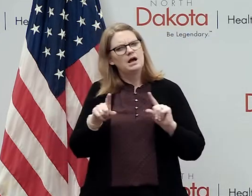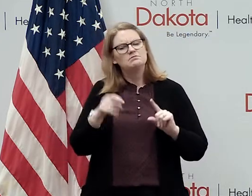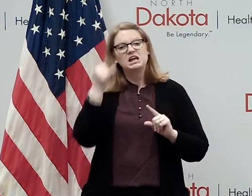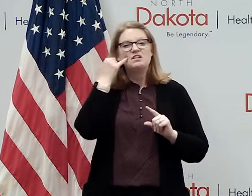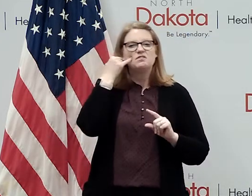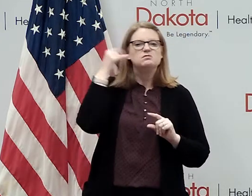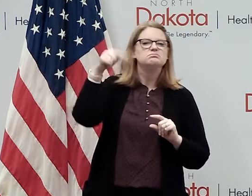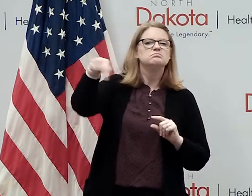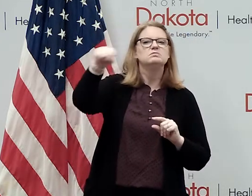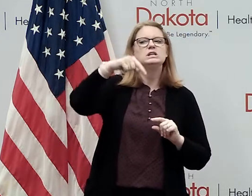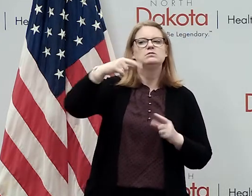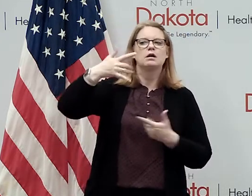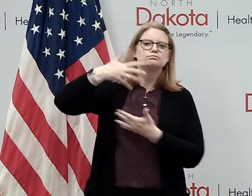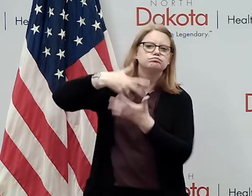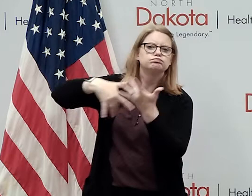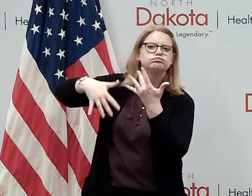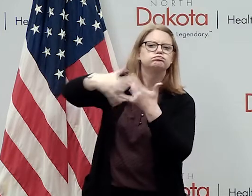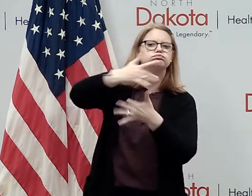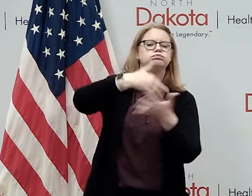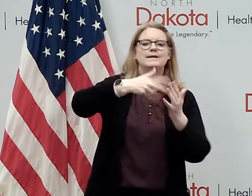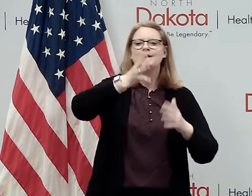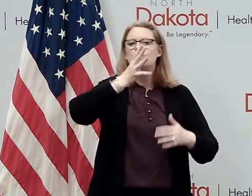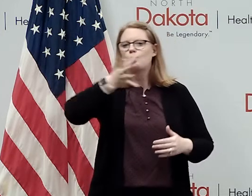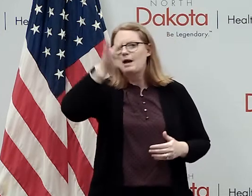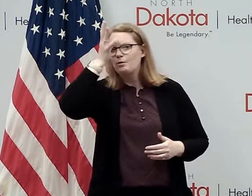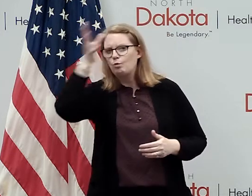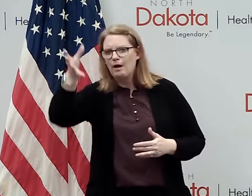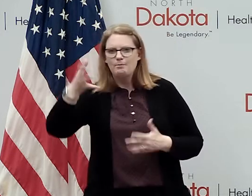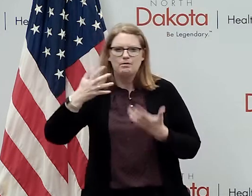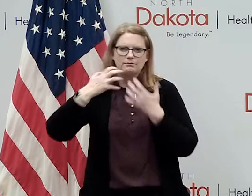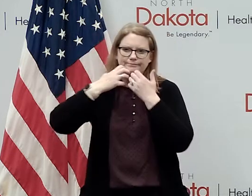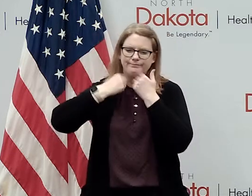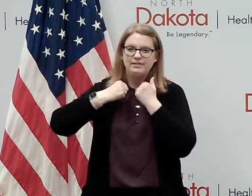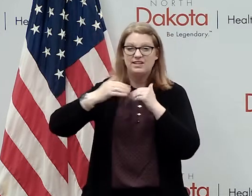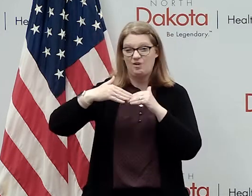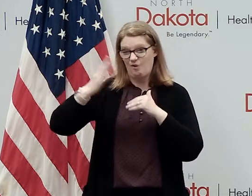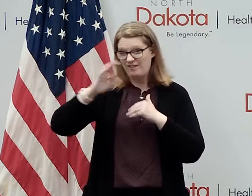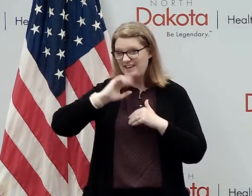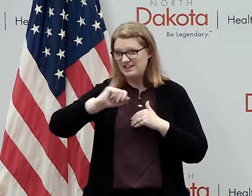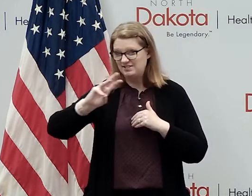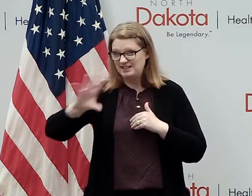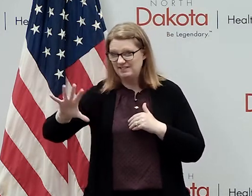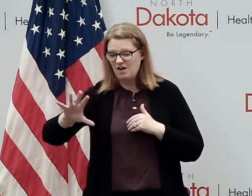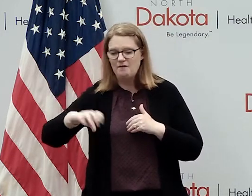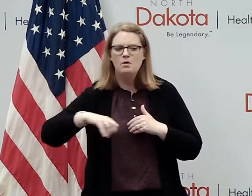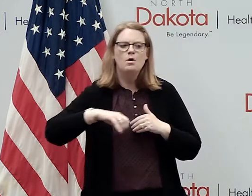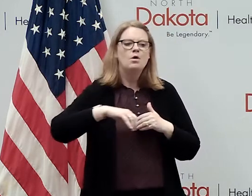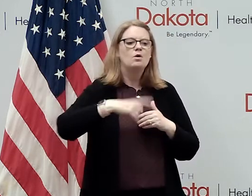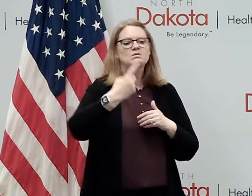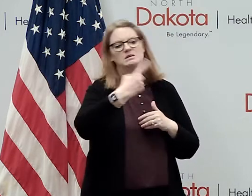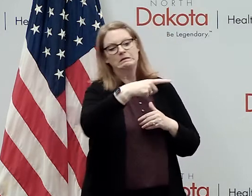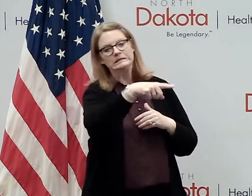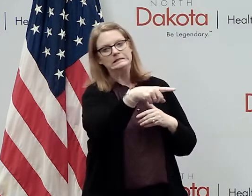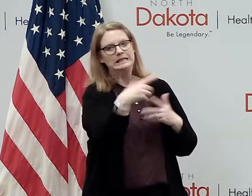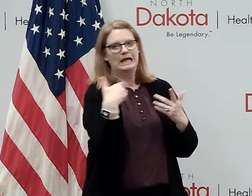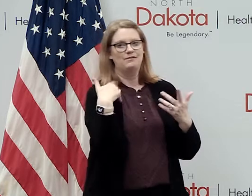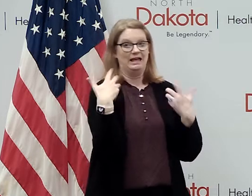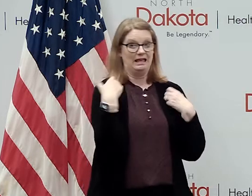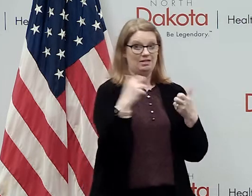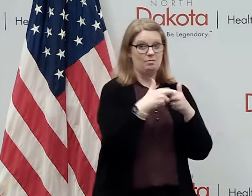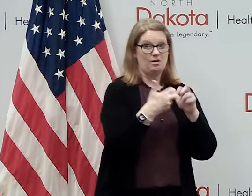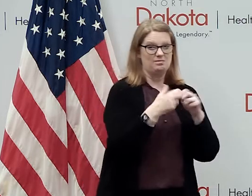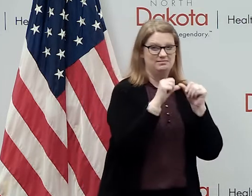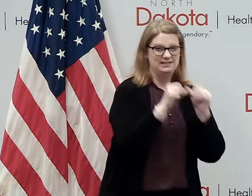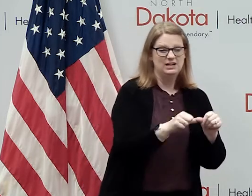time around grandparents or loved ones that are over the age 65, or anyone that may have underlying health conditions, and you're under